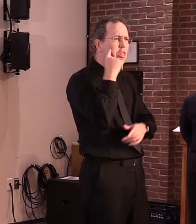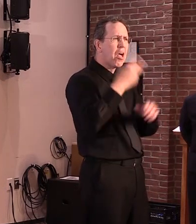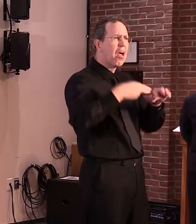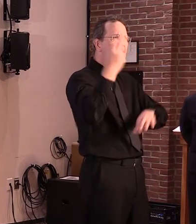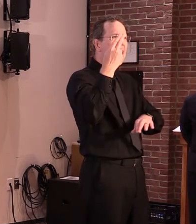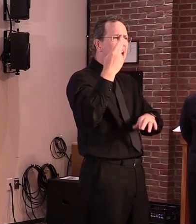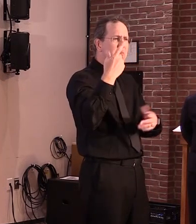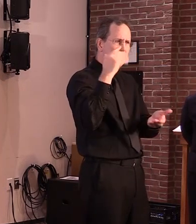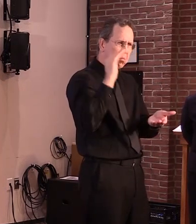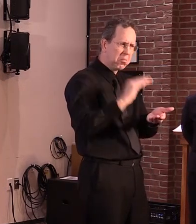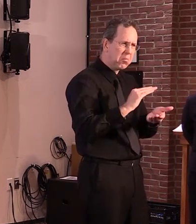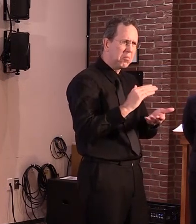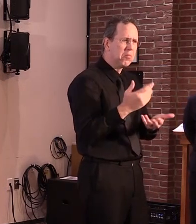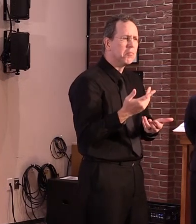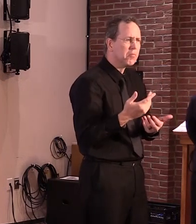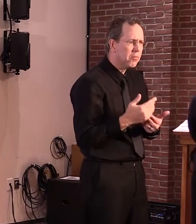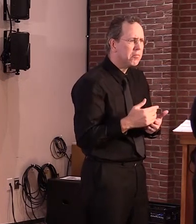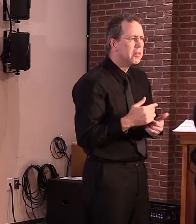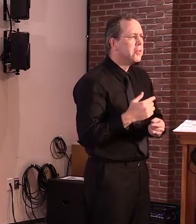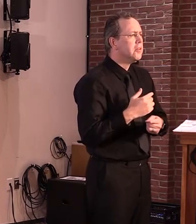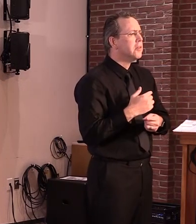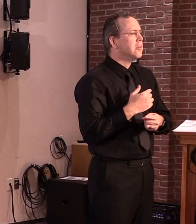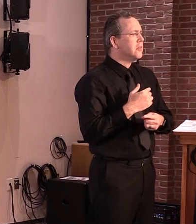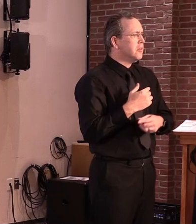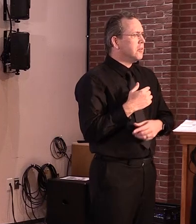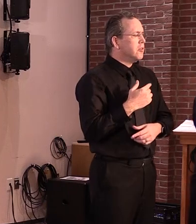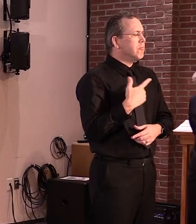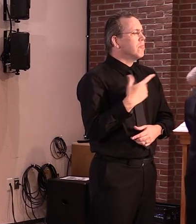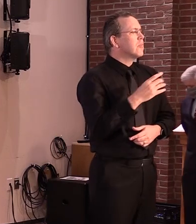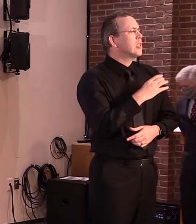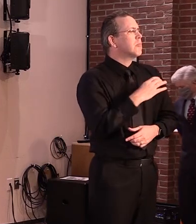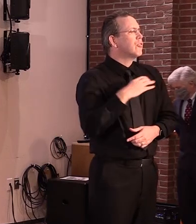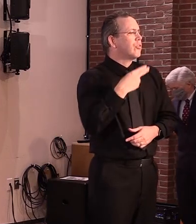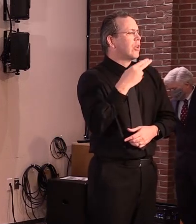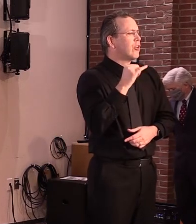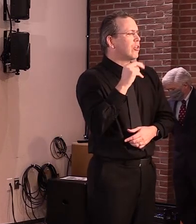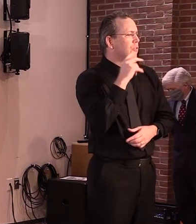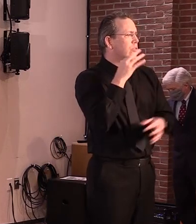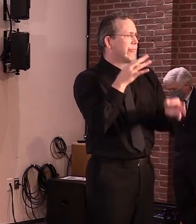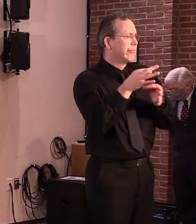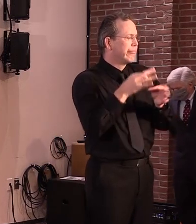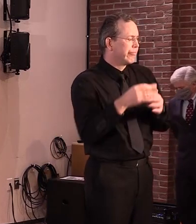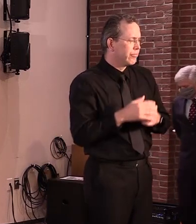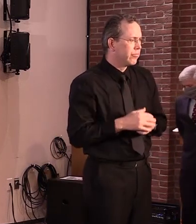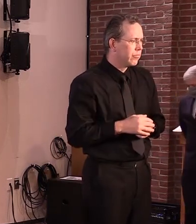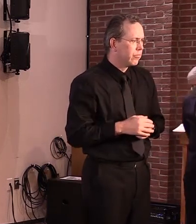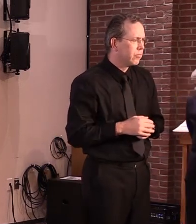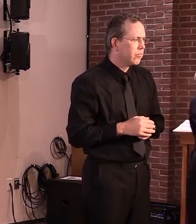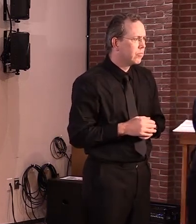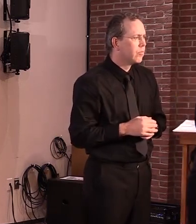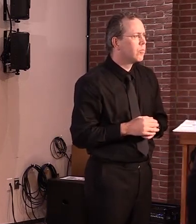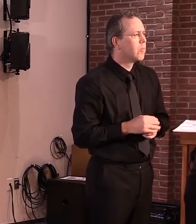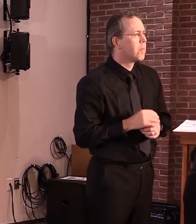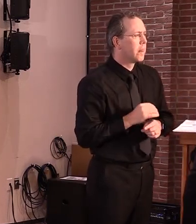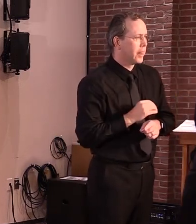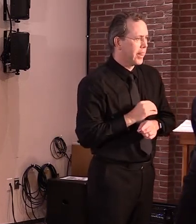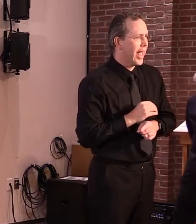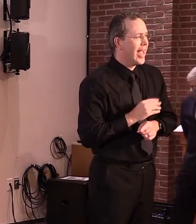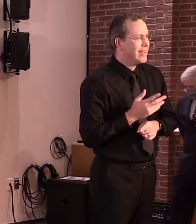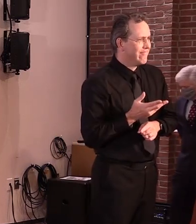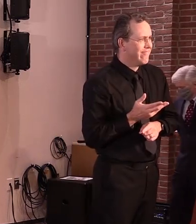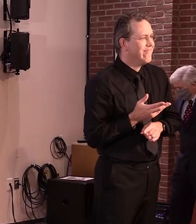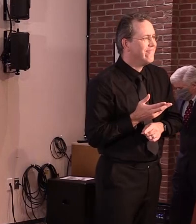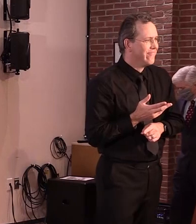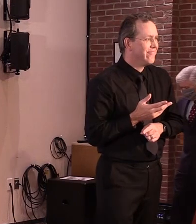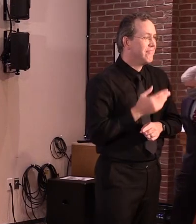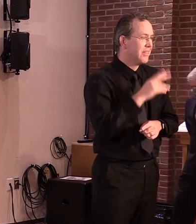I appreciate the question and the opportunity. Again, this is a rolling number. It rarely